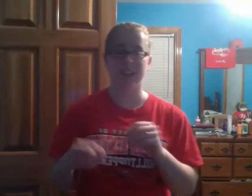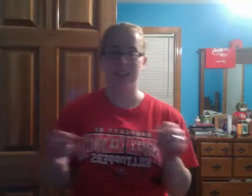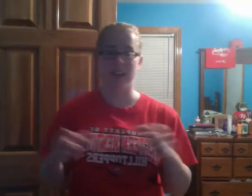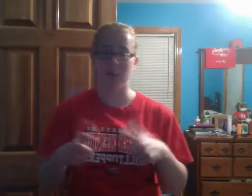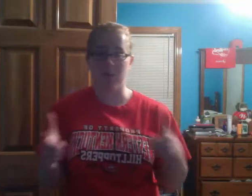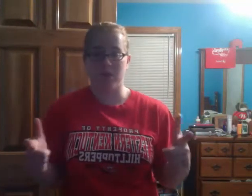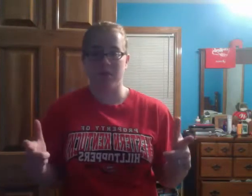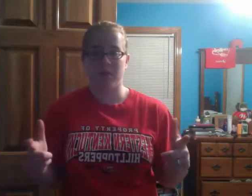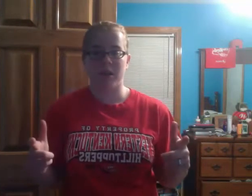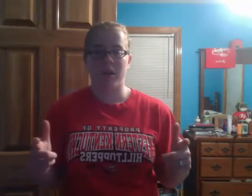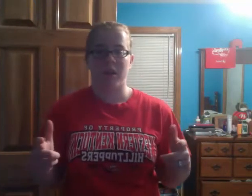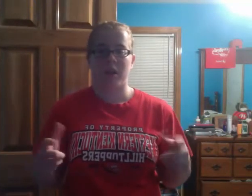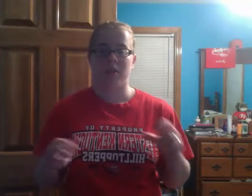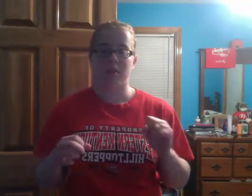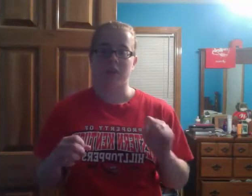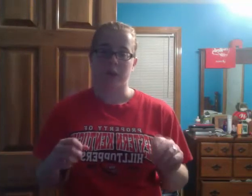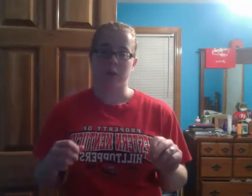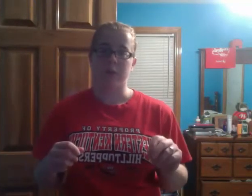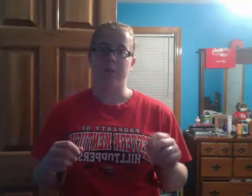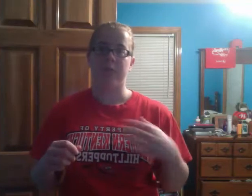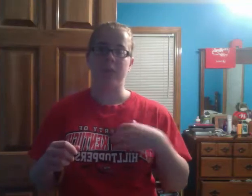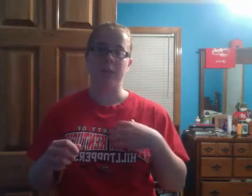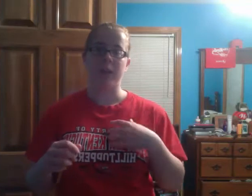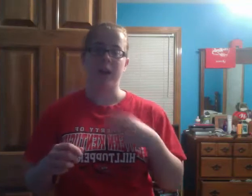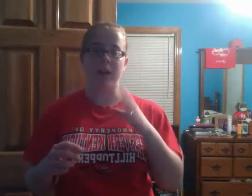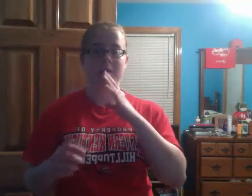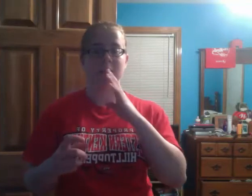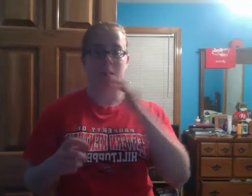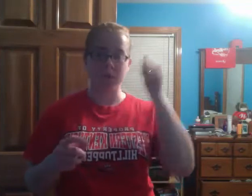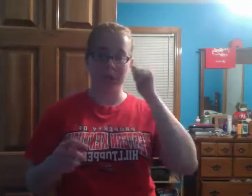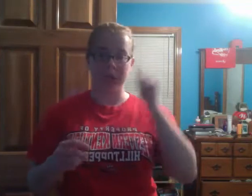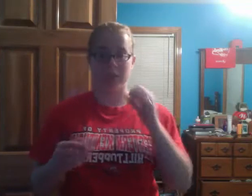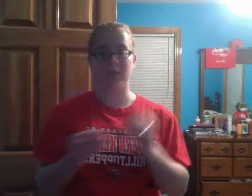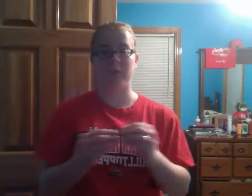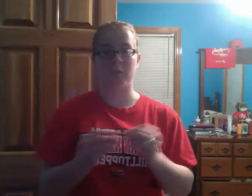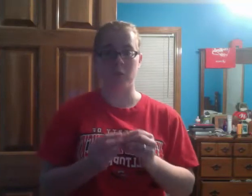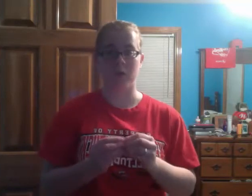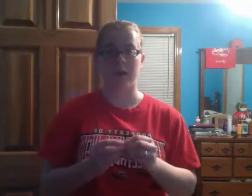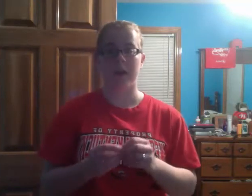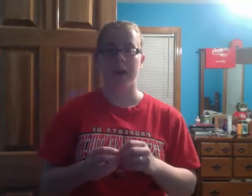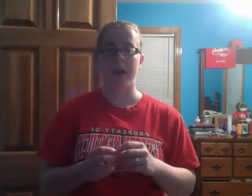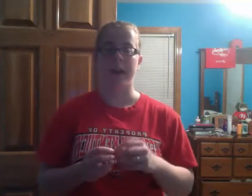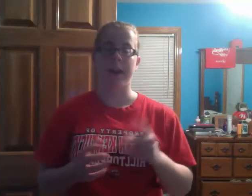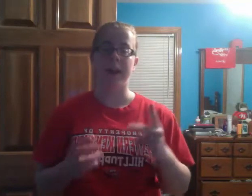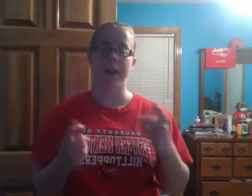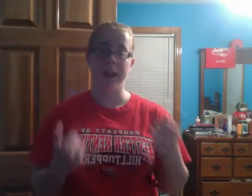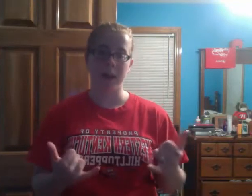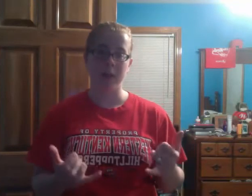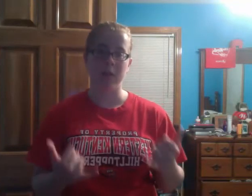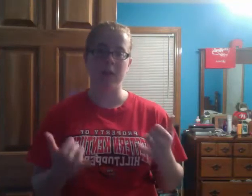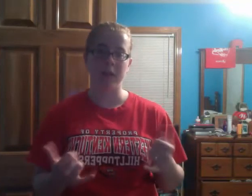know much. So I talked with Ashley some more, and now this